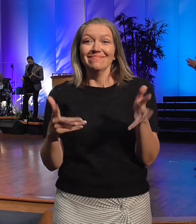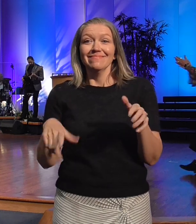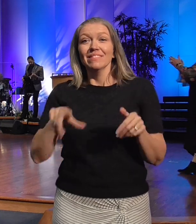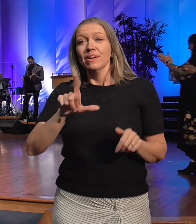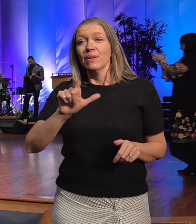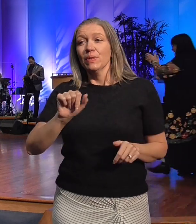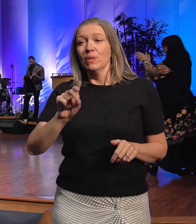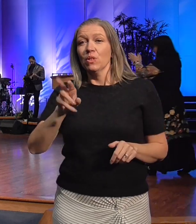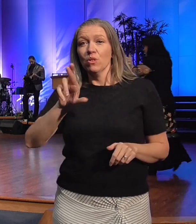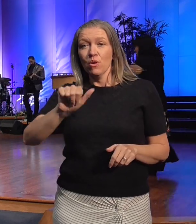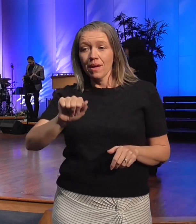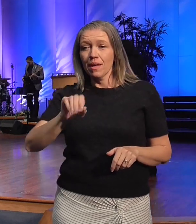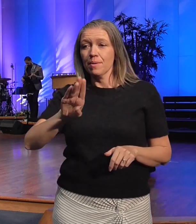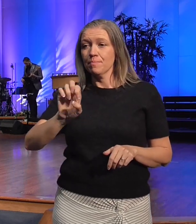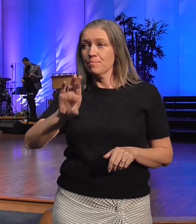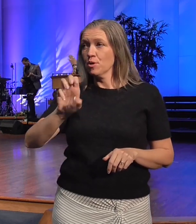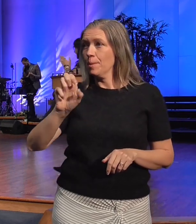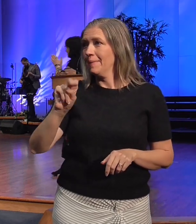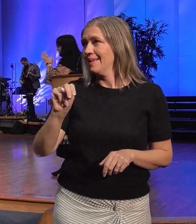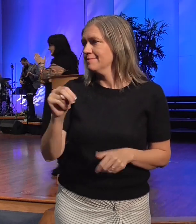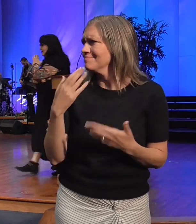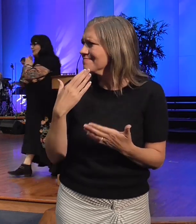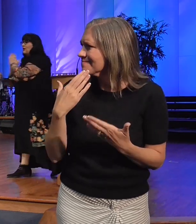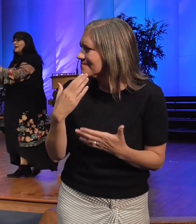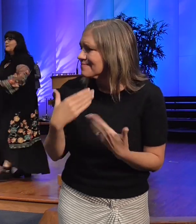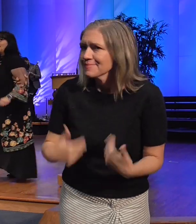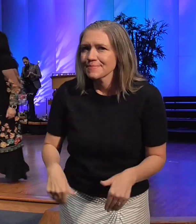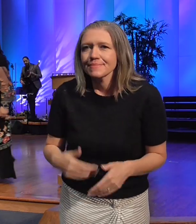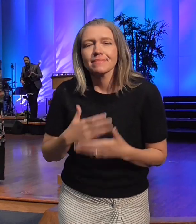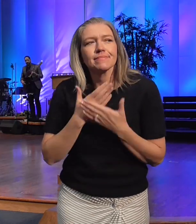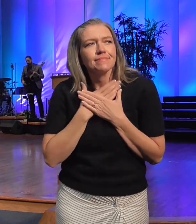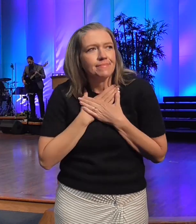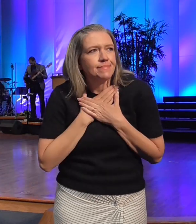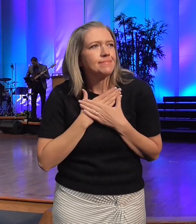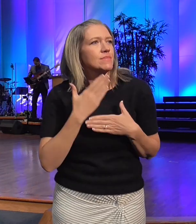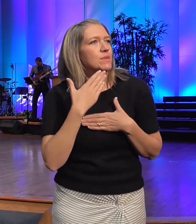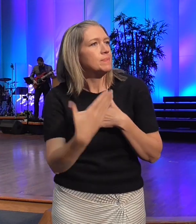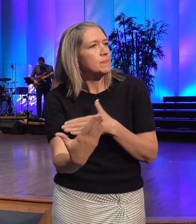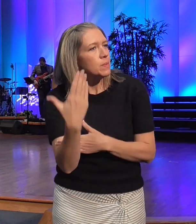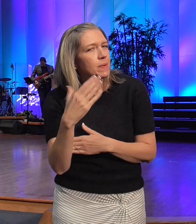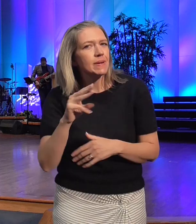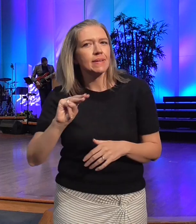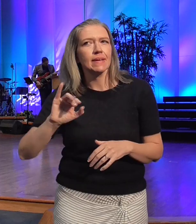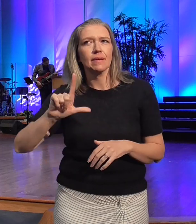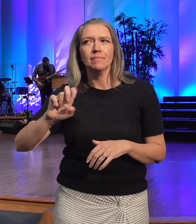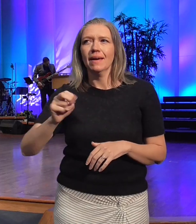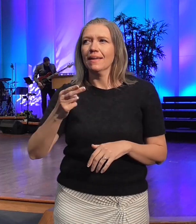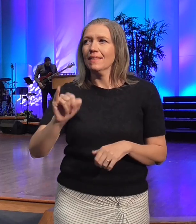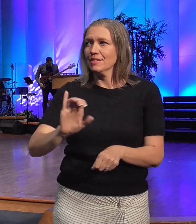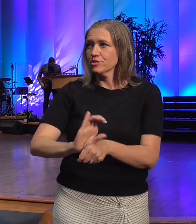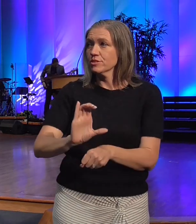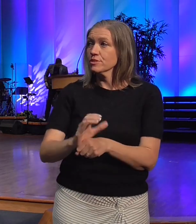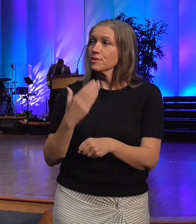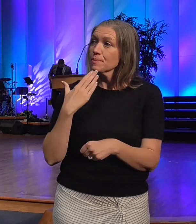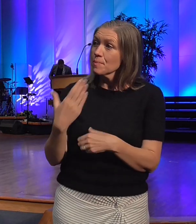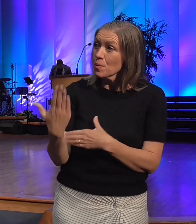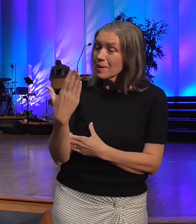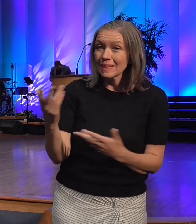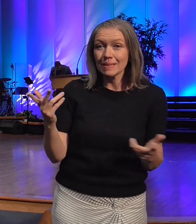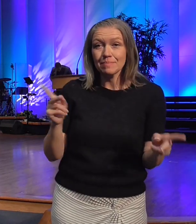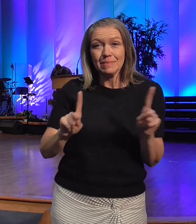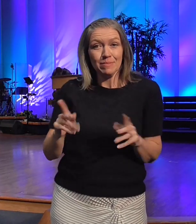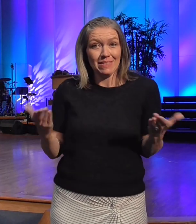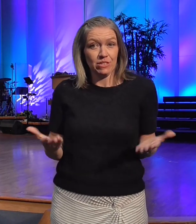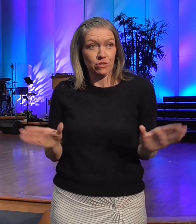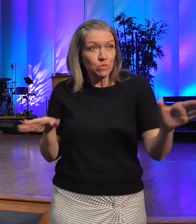Laura Berman, thank you so much. Good morning, Mile High Church. Good morning to all of you here in our